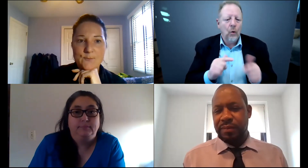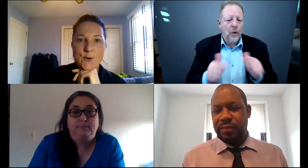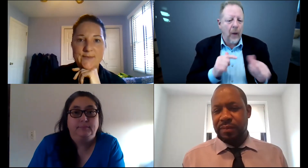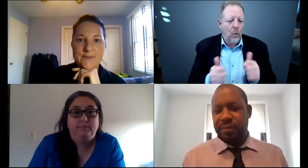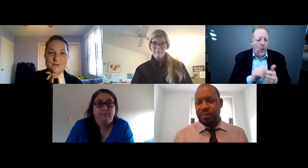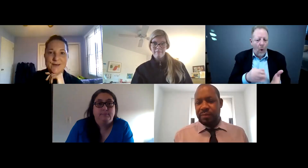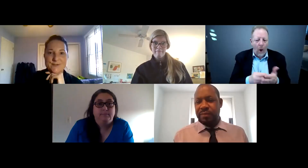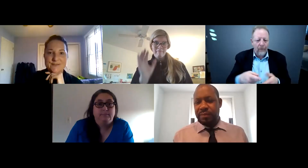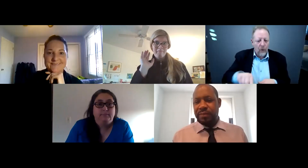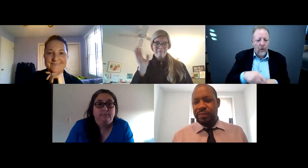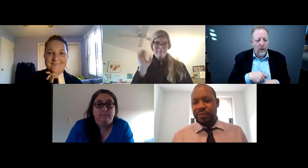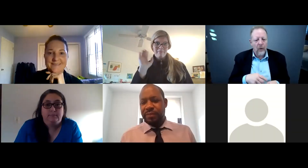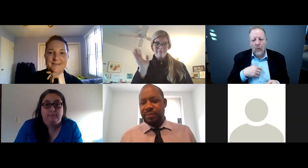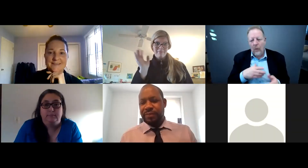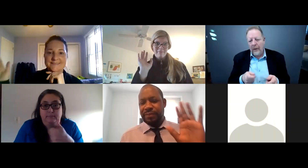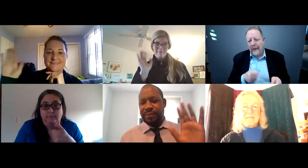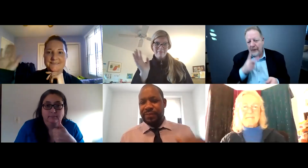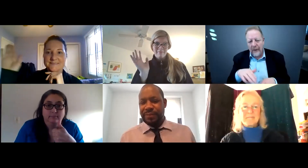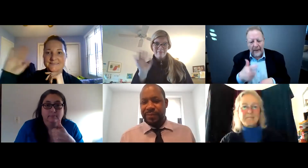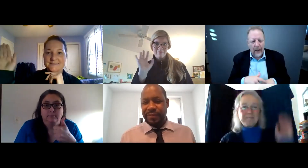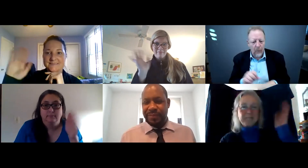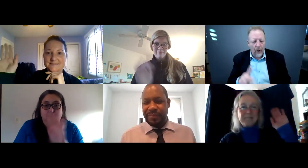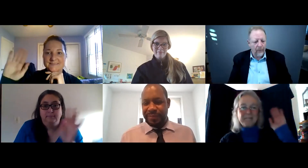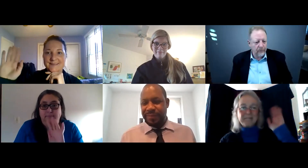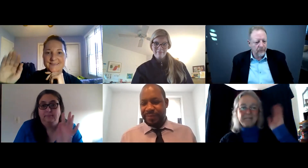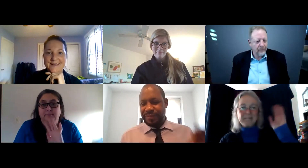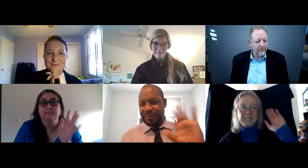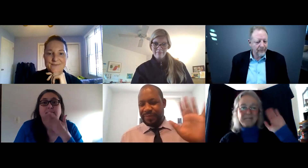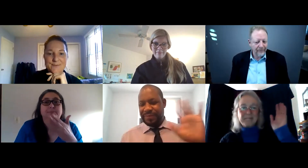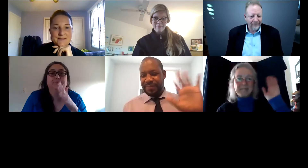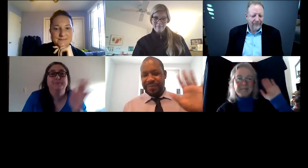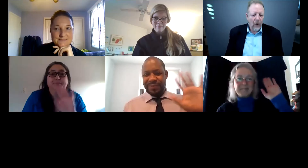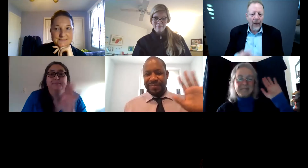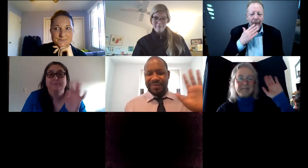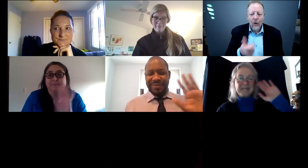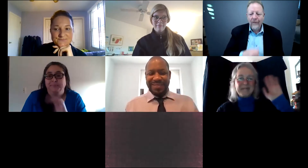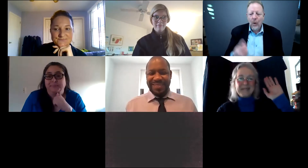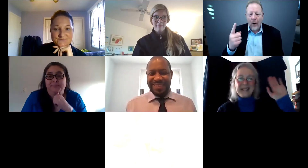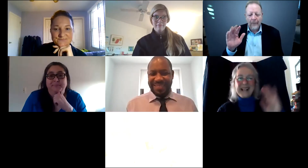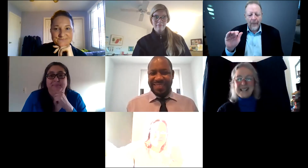we'll go in that direction. All right, thank you, everyone.